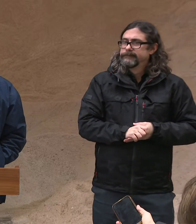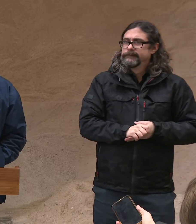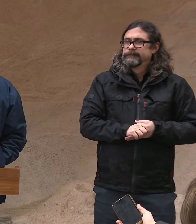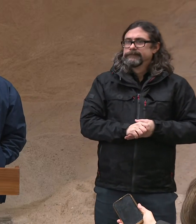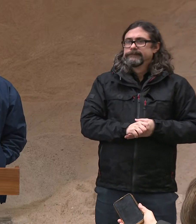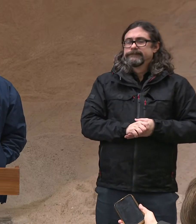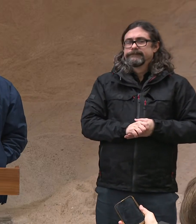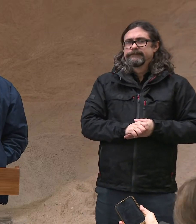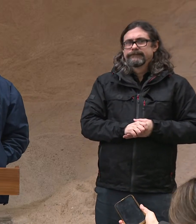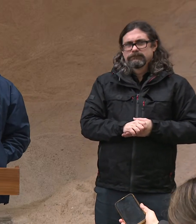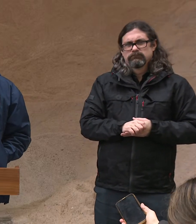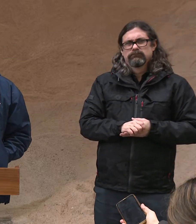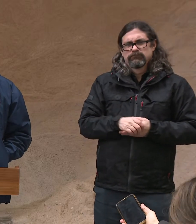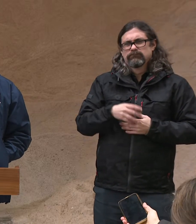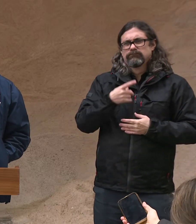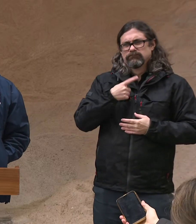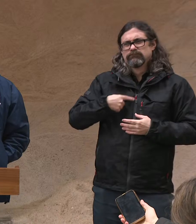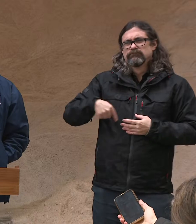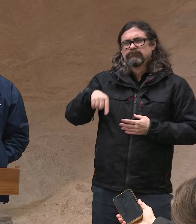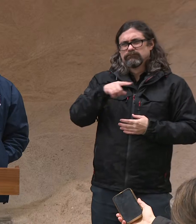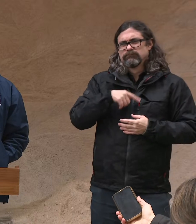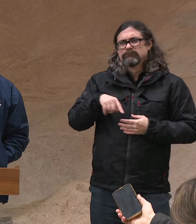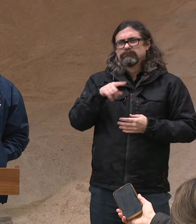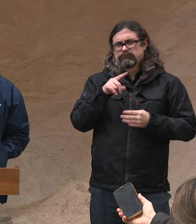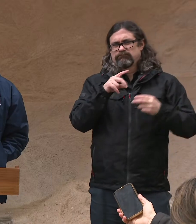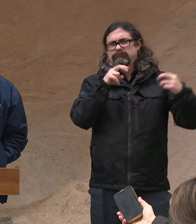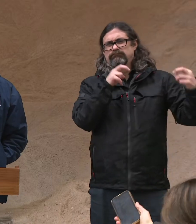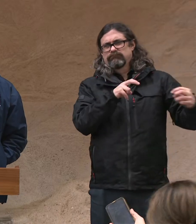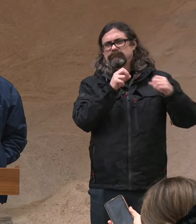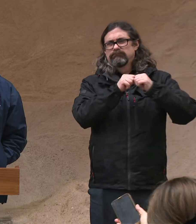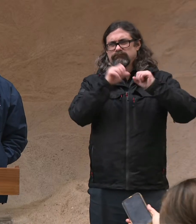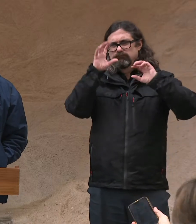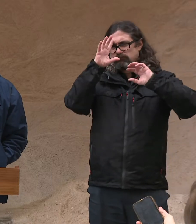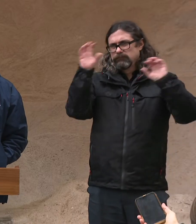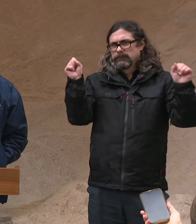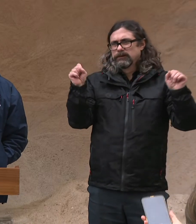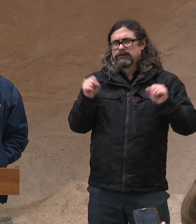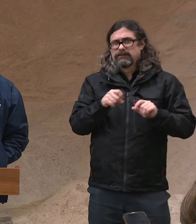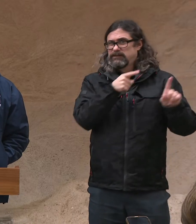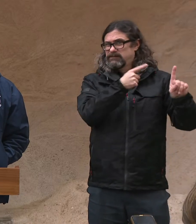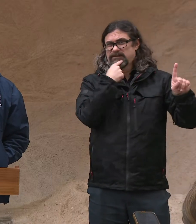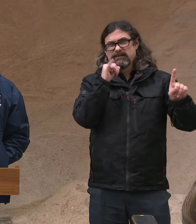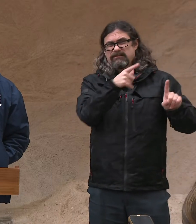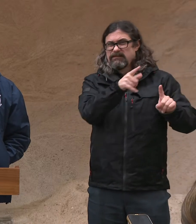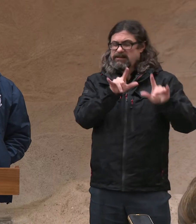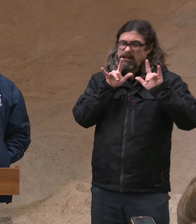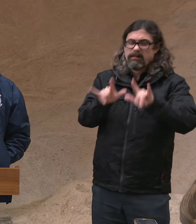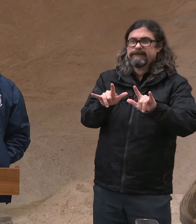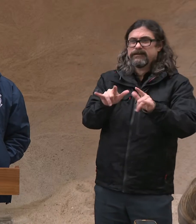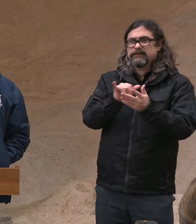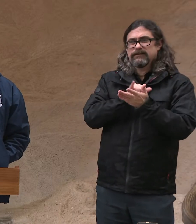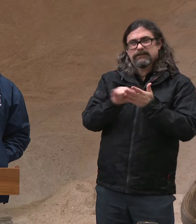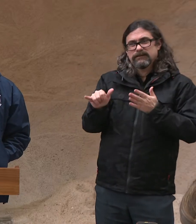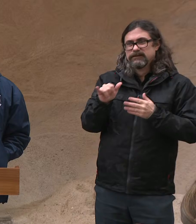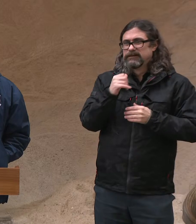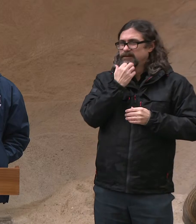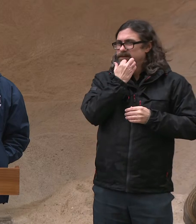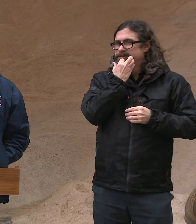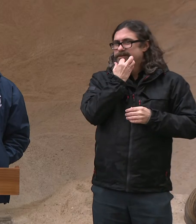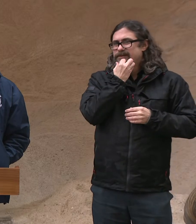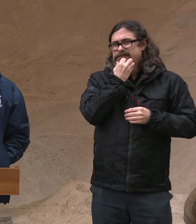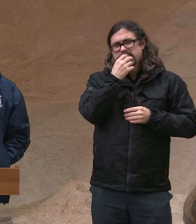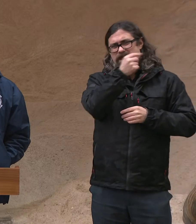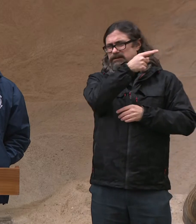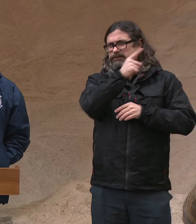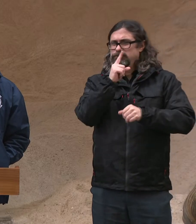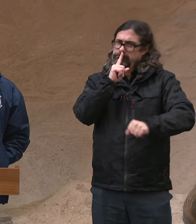has acknowledged he loves, and that he wants to make sure that this city continues to move forward under